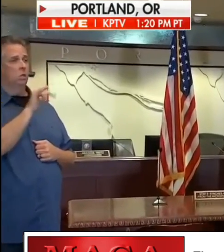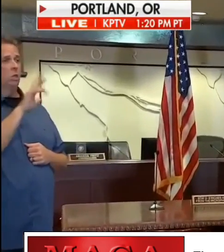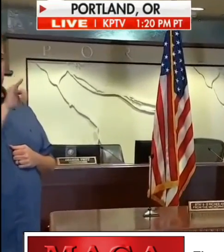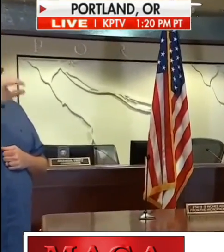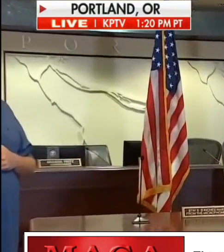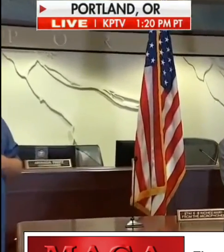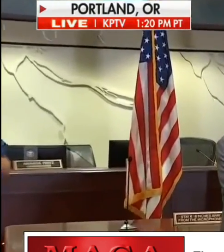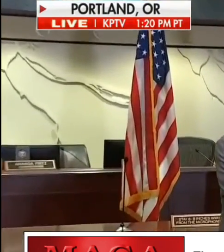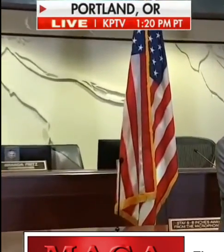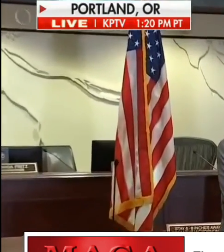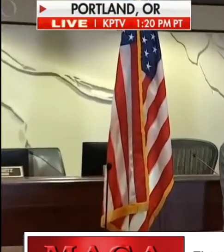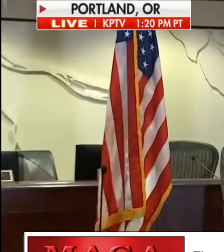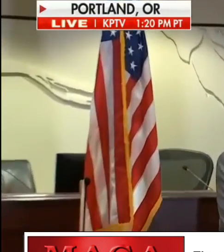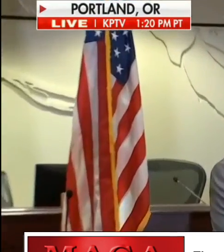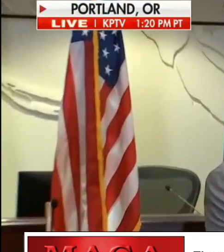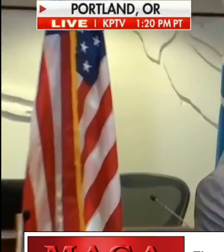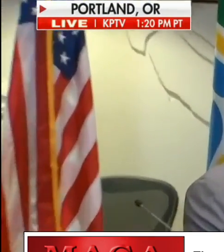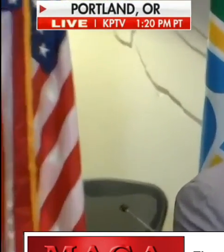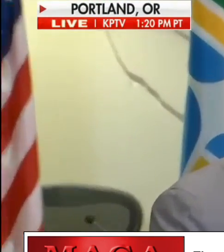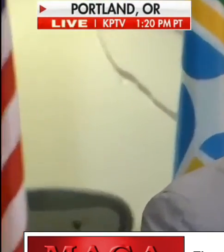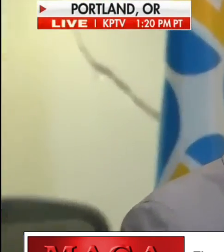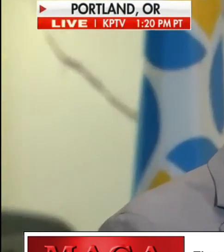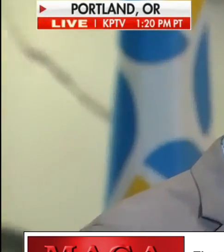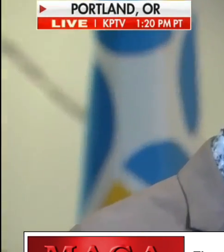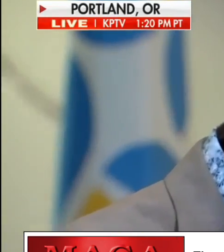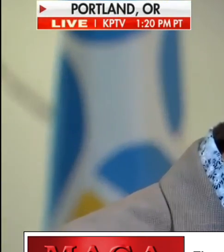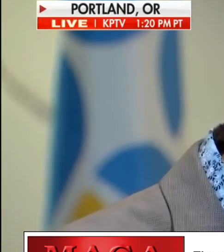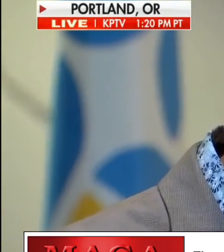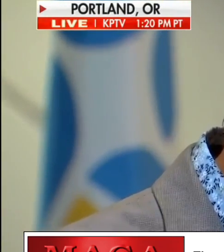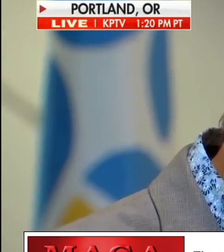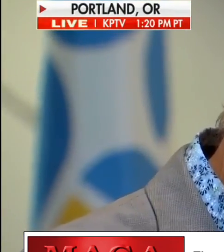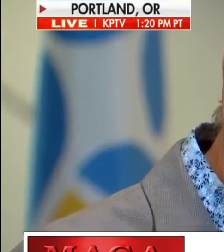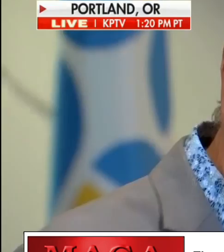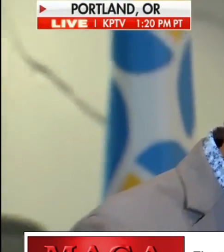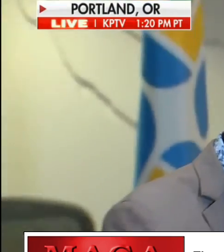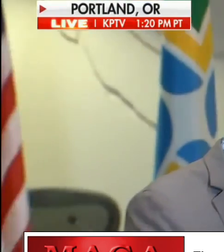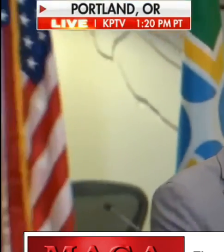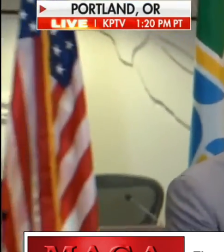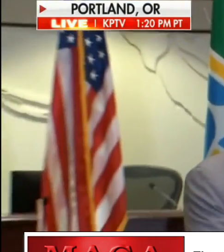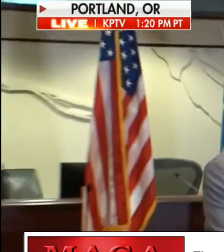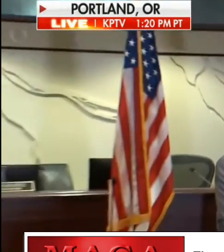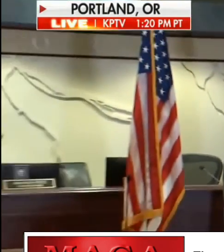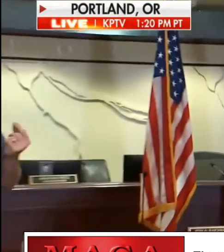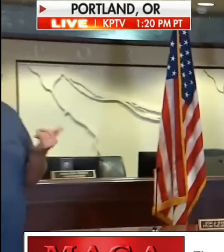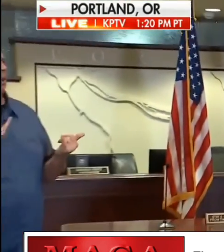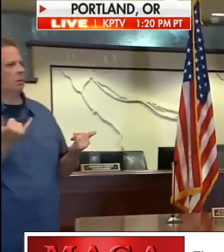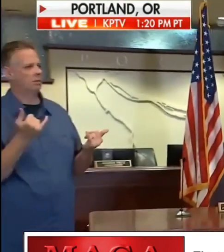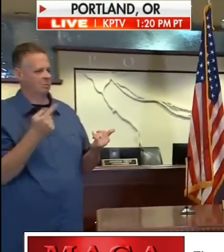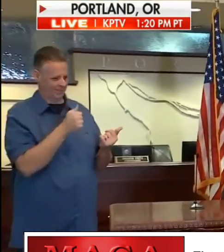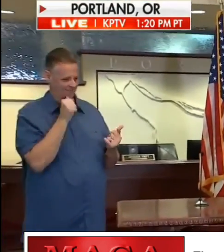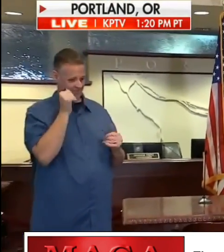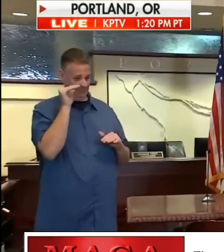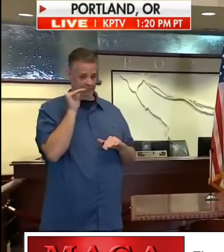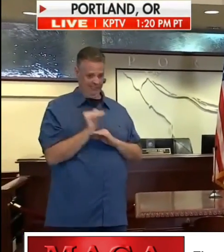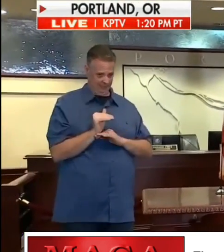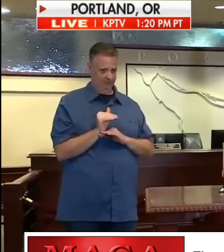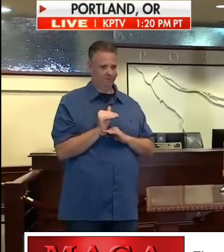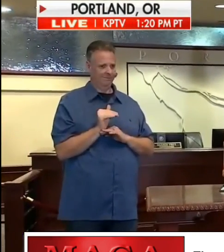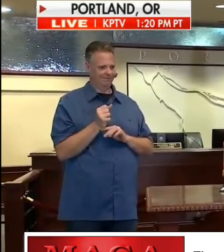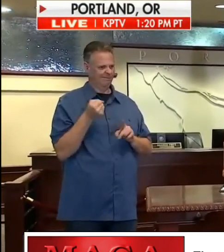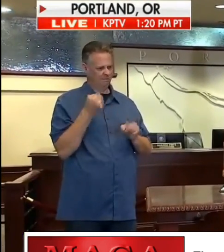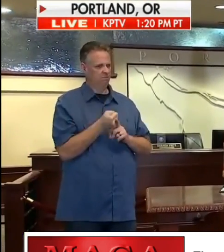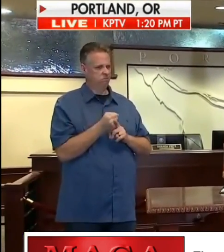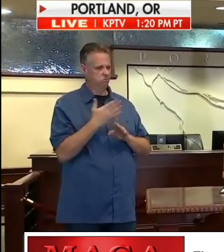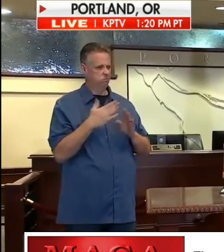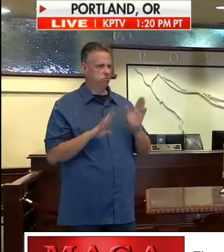Okay. I'd like to hear from the mayor and the chief what kind of planning you had ahead of last night's demonstration, since it seemed there was a high